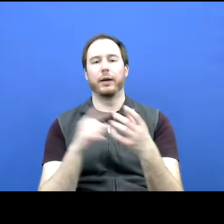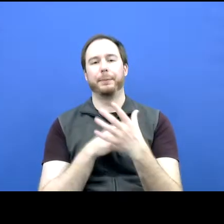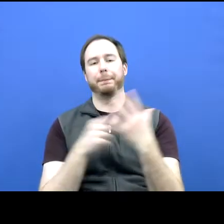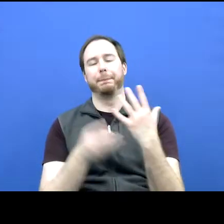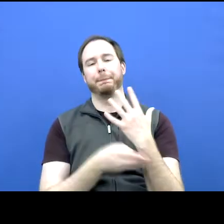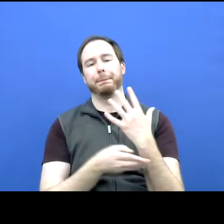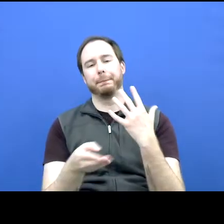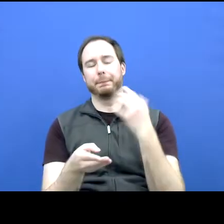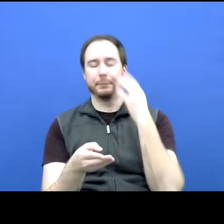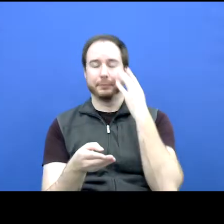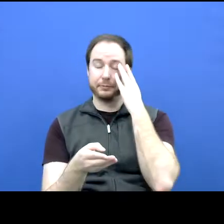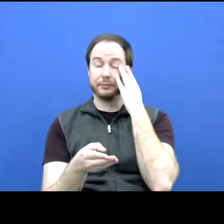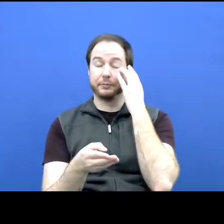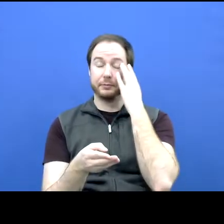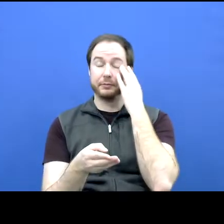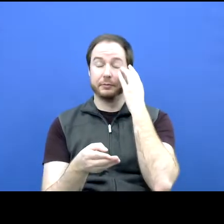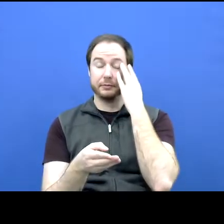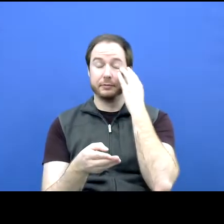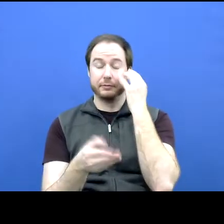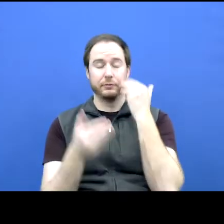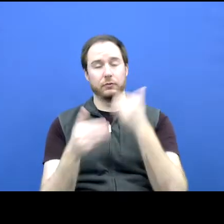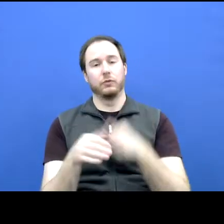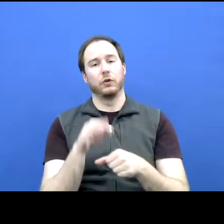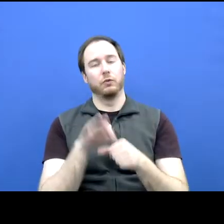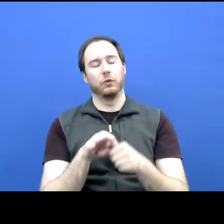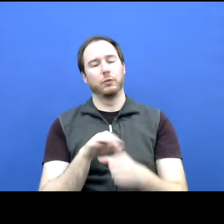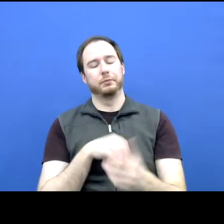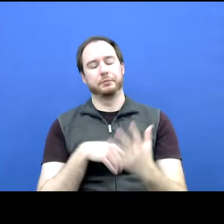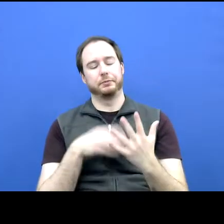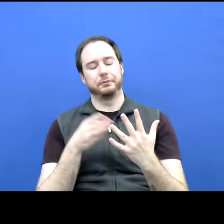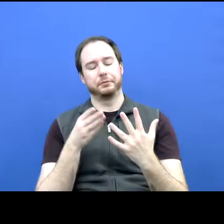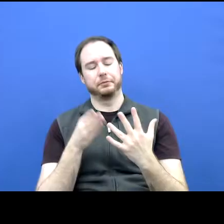comments? Hearing and seeing none, please call the roll.